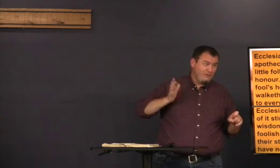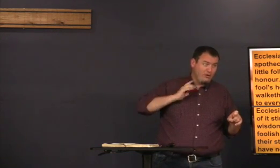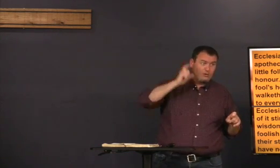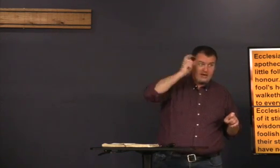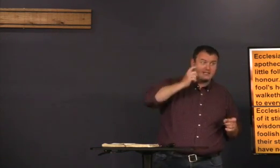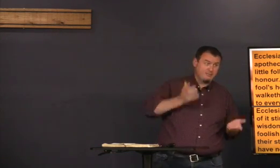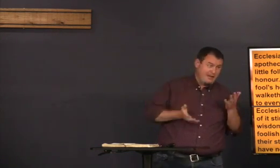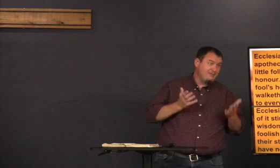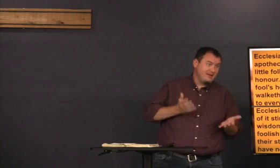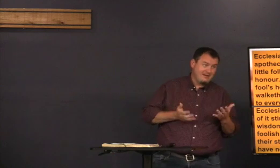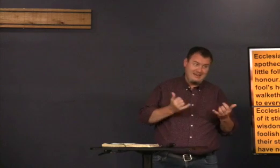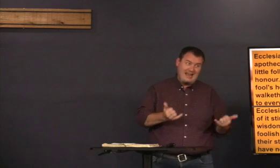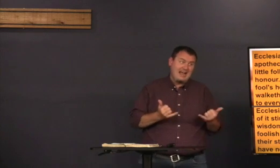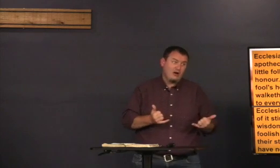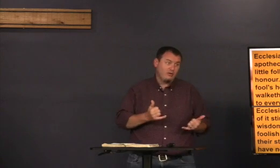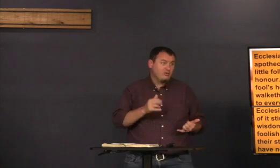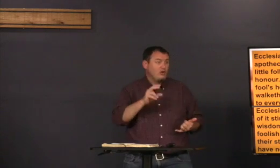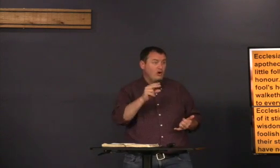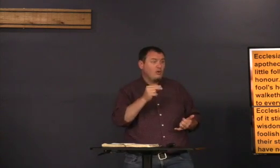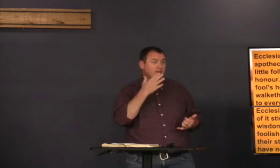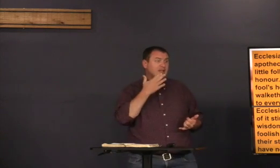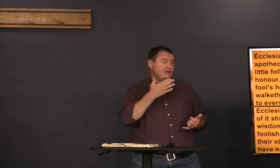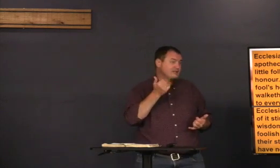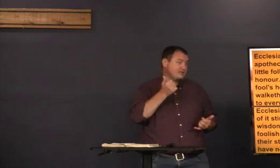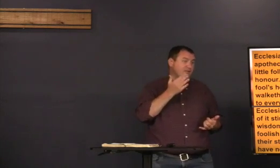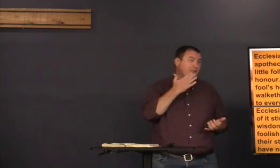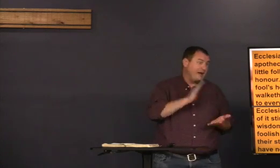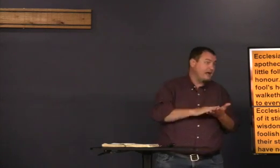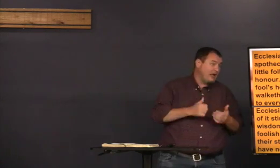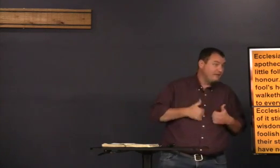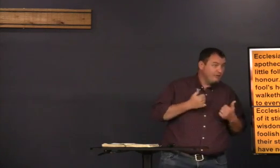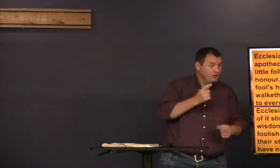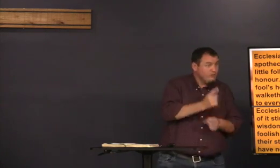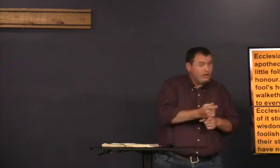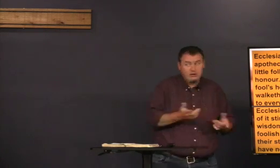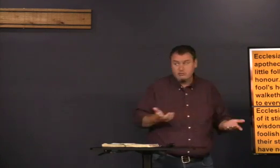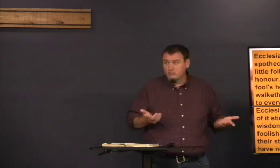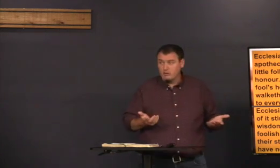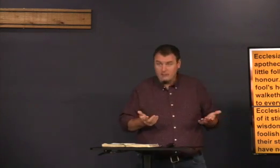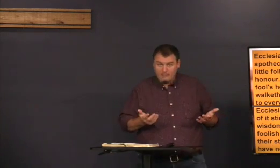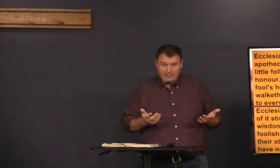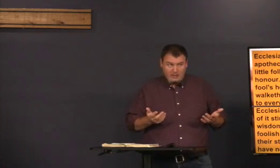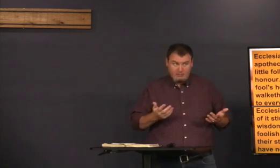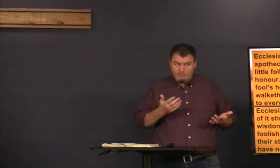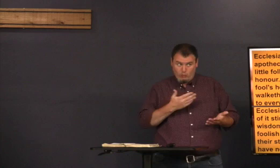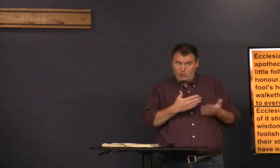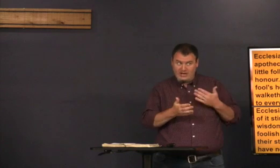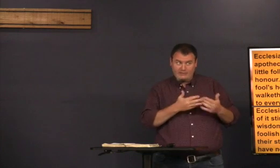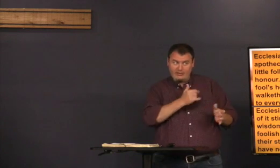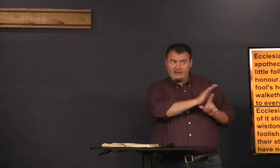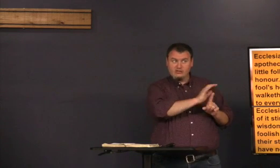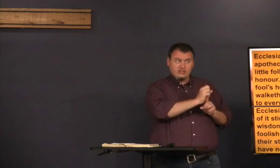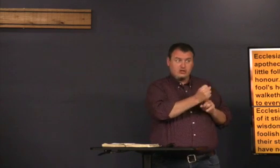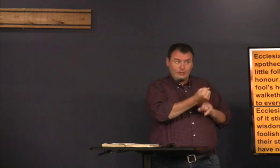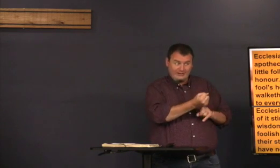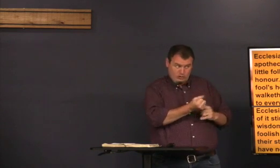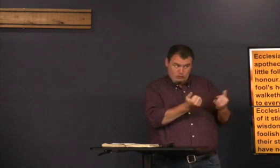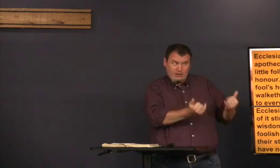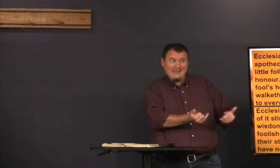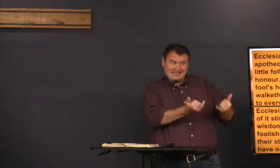Before wise, maybe. Now, no, because of a bad life. You're right. Whatever their situation right